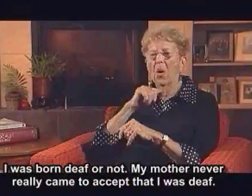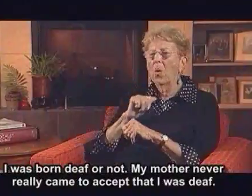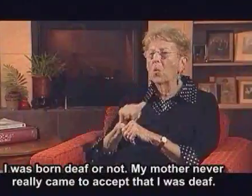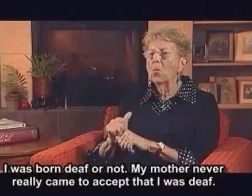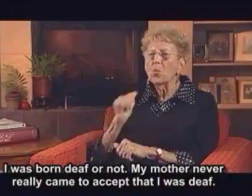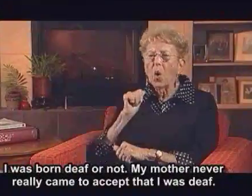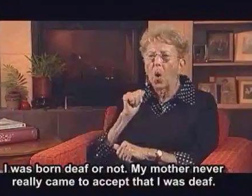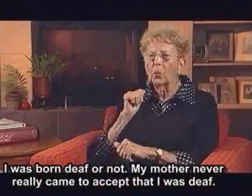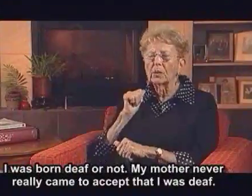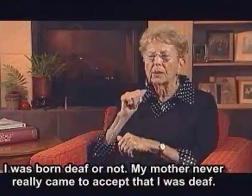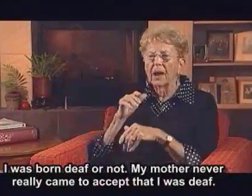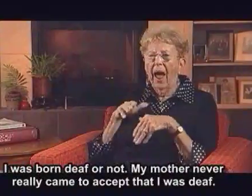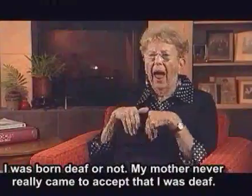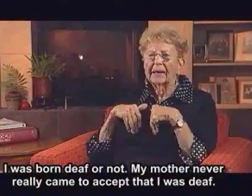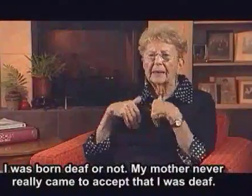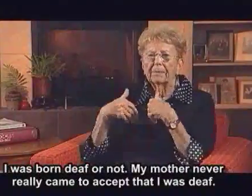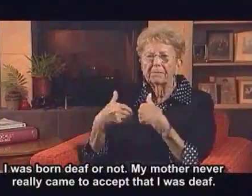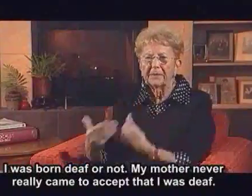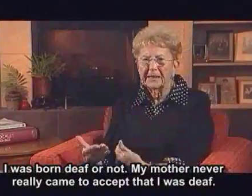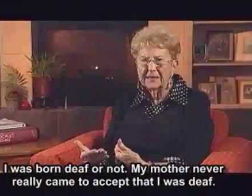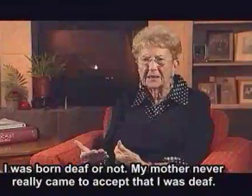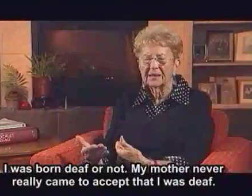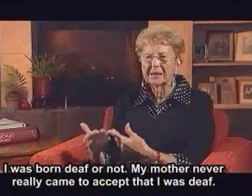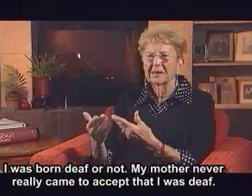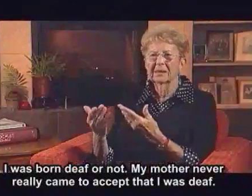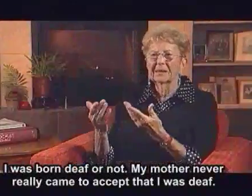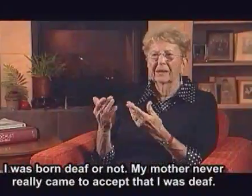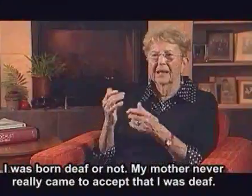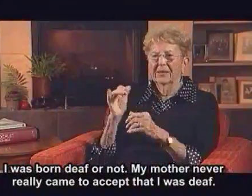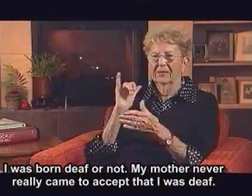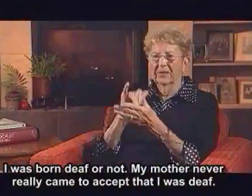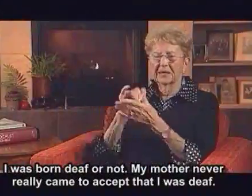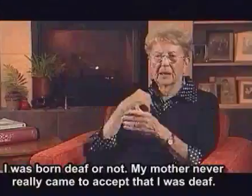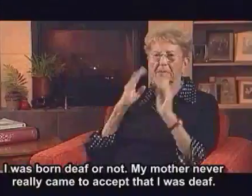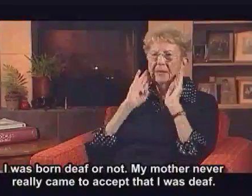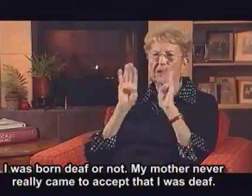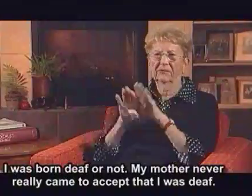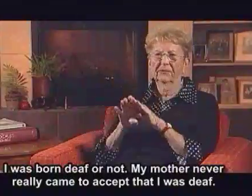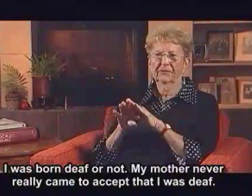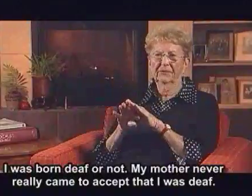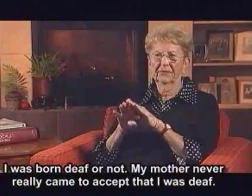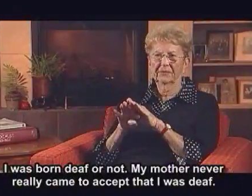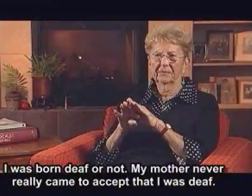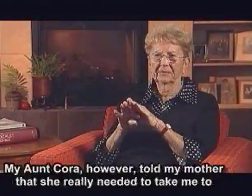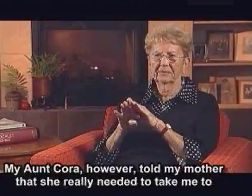not. My mother never really came to accept that I was deaf.